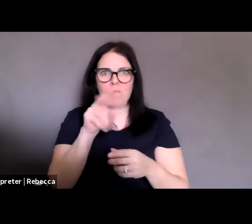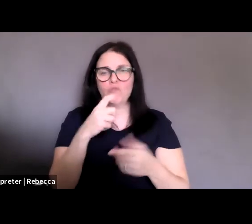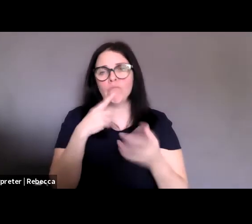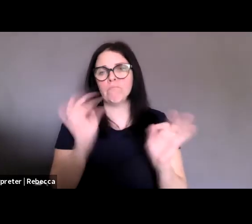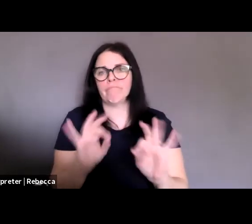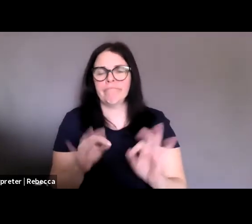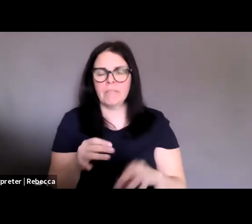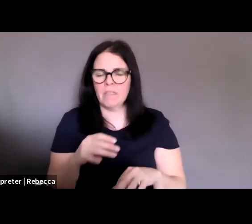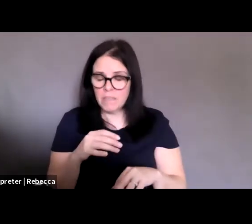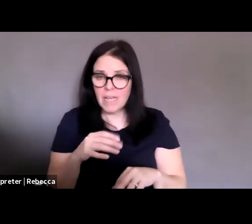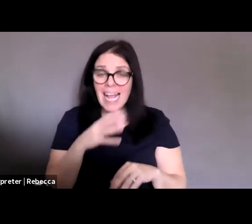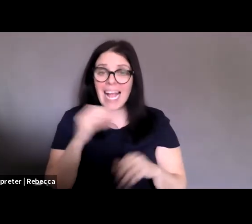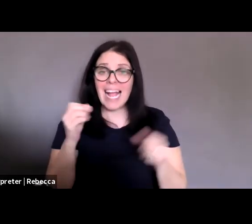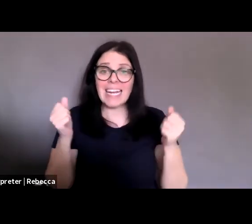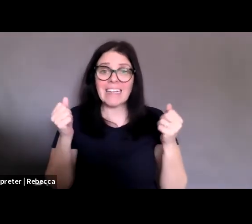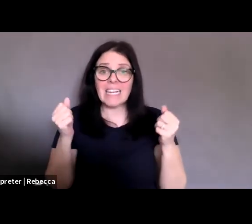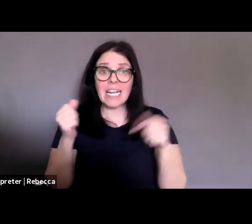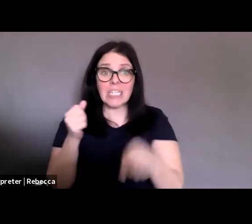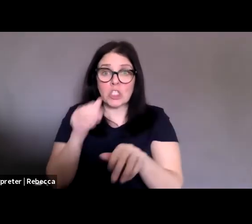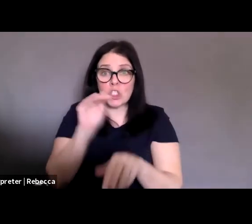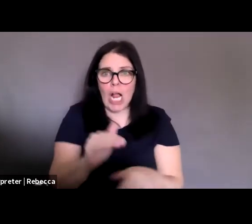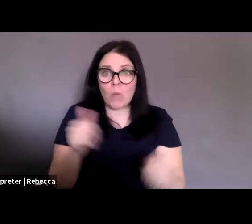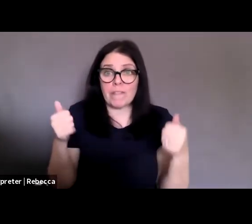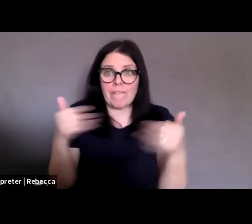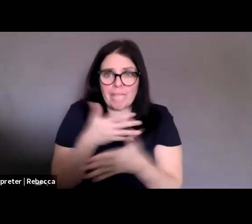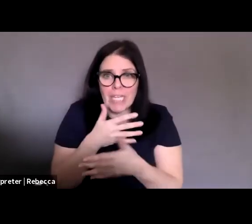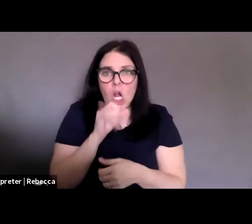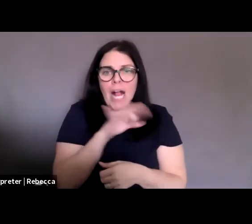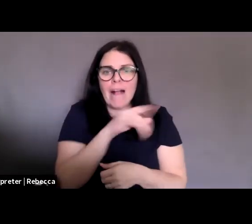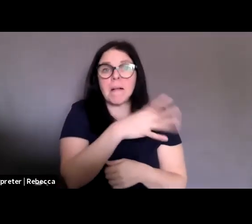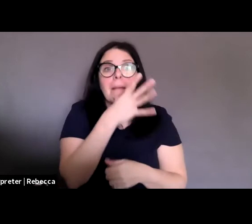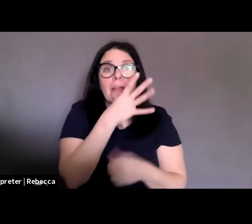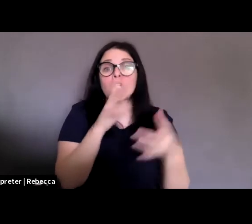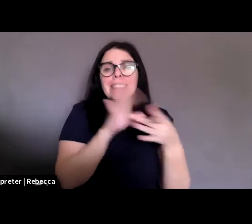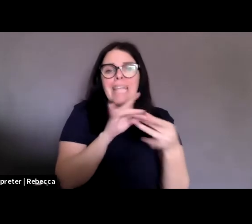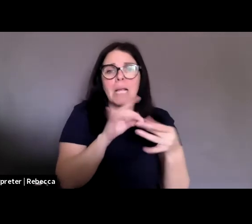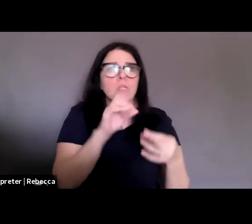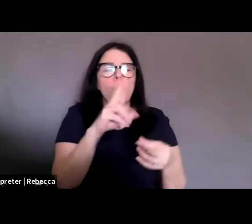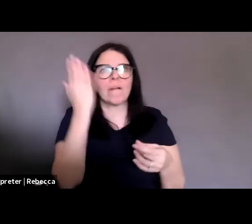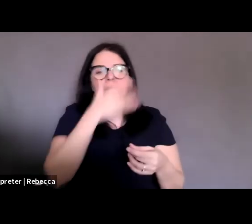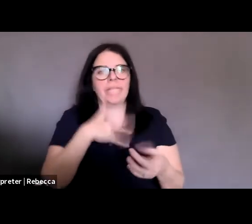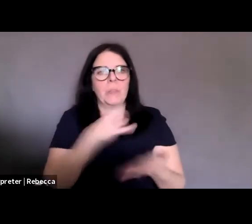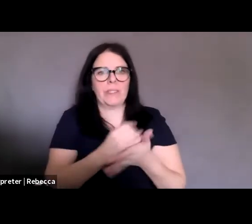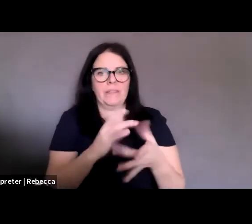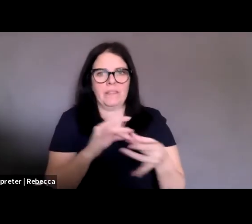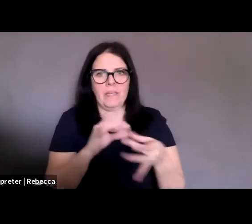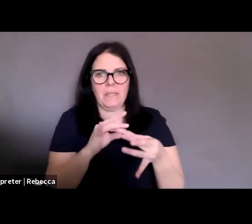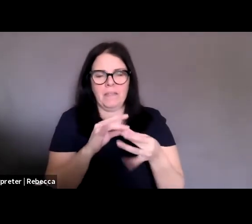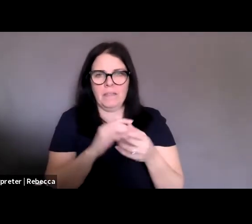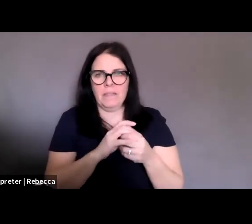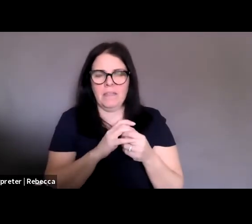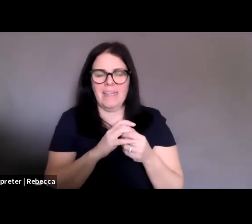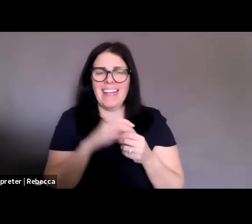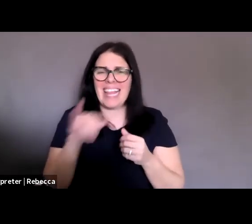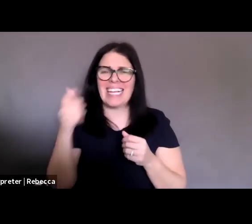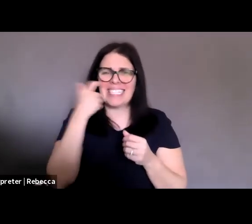And that their fear was the product of her conscious or unconscious statements to the children. Again, this relates to how Simon ended, the idea that